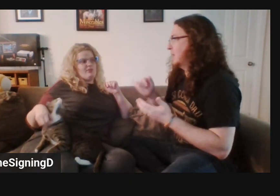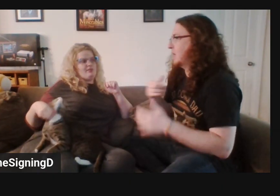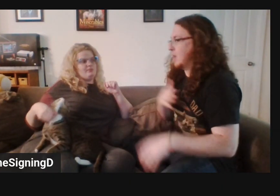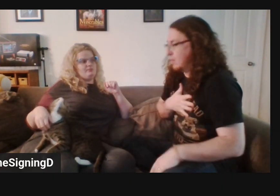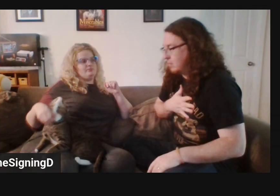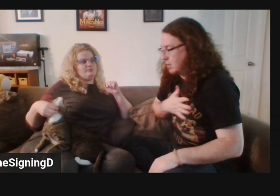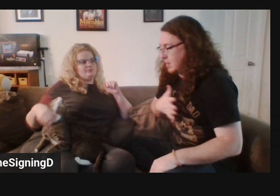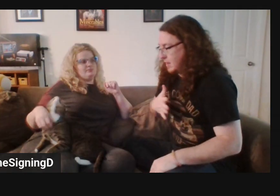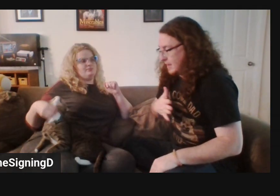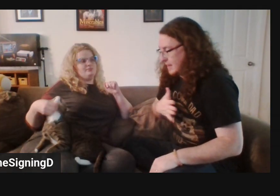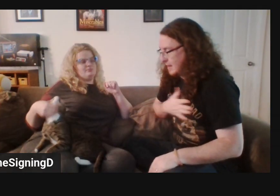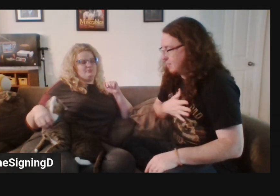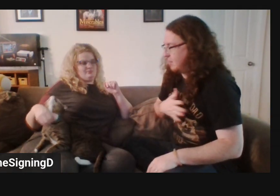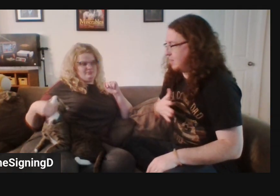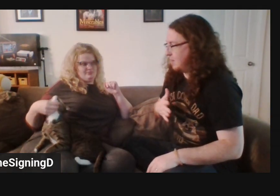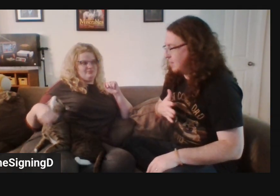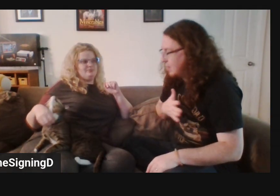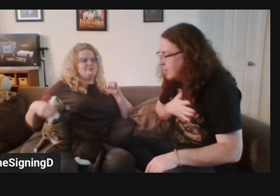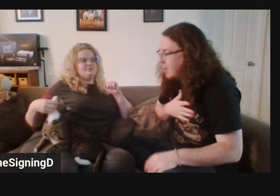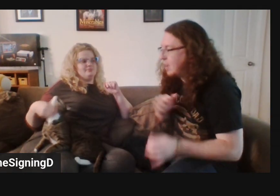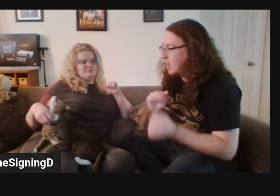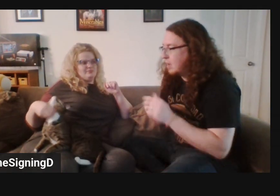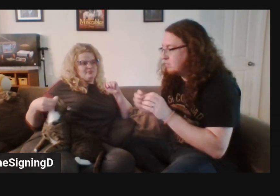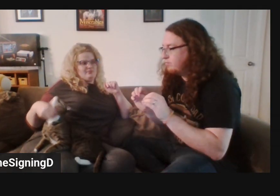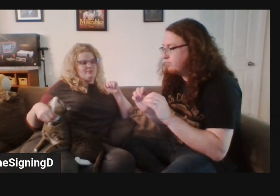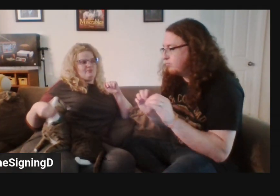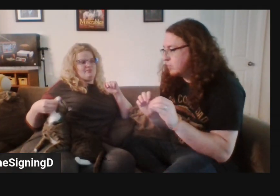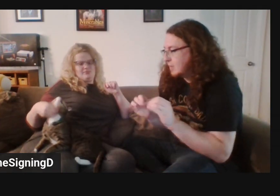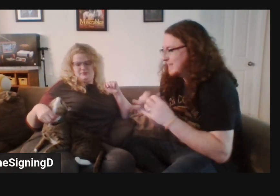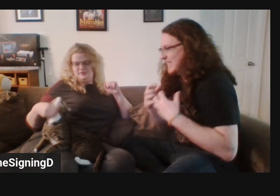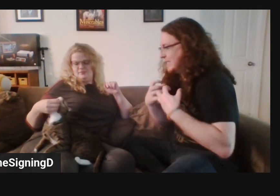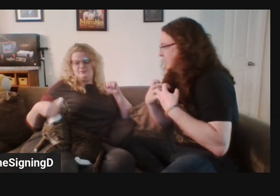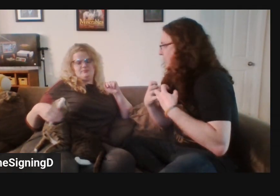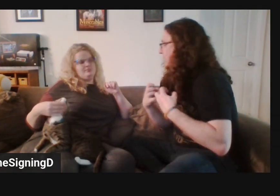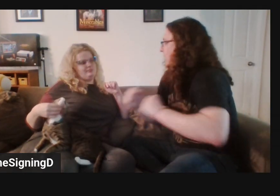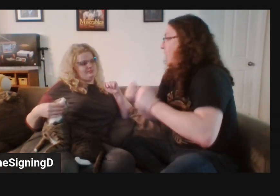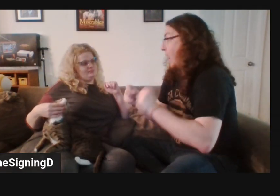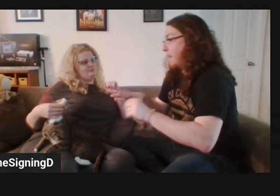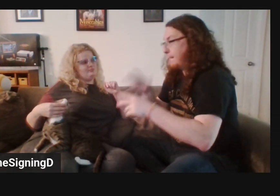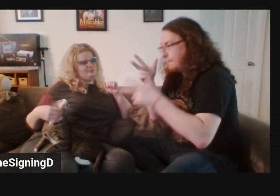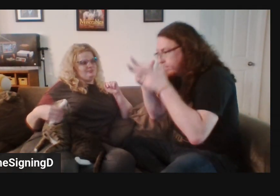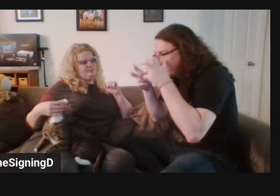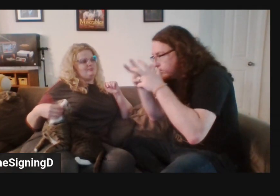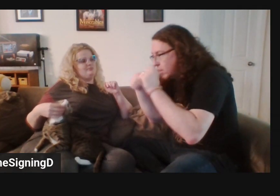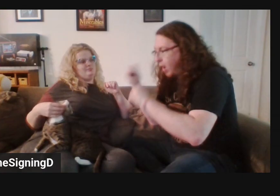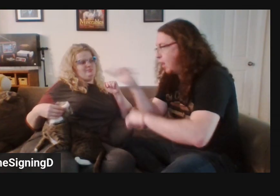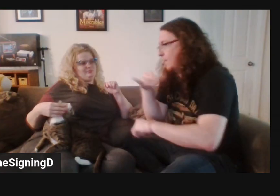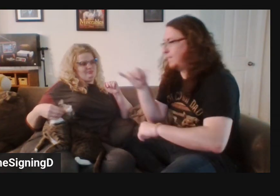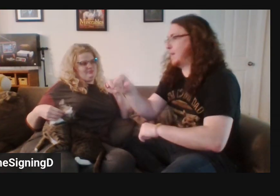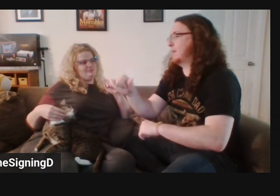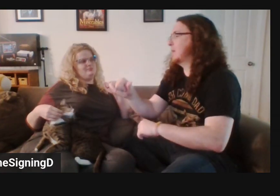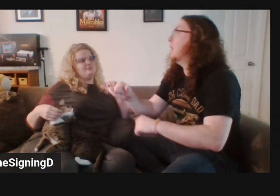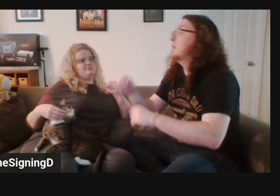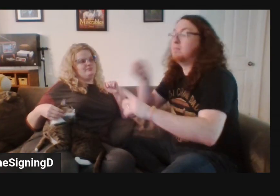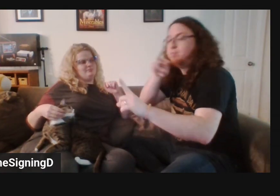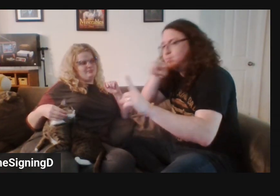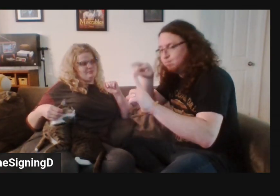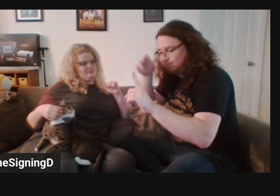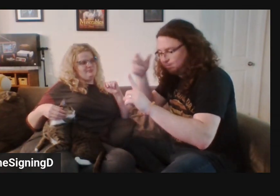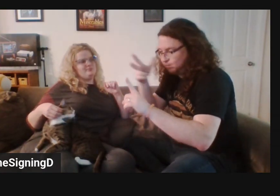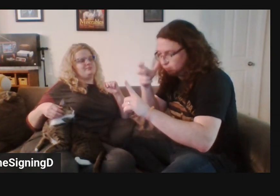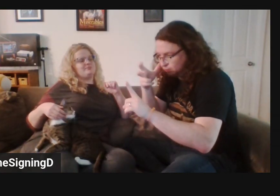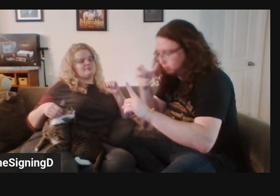breathing rate and how we're movement. If we're tense, they pick up on all of that. Like you said, very perceptive. Yeah.